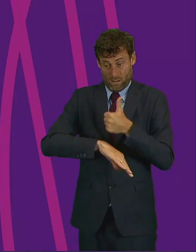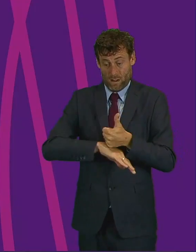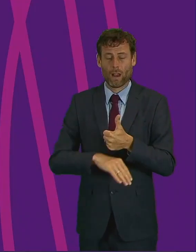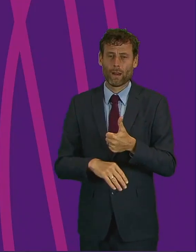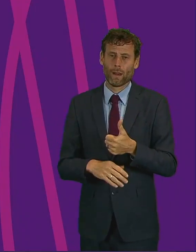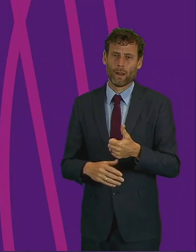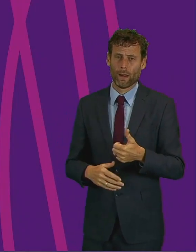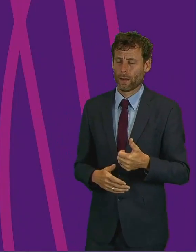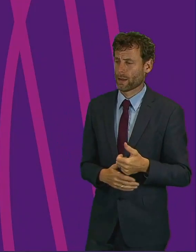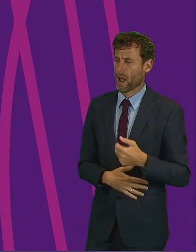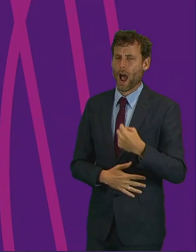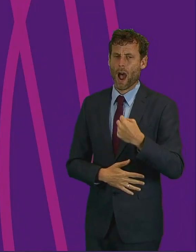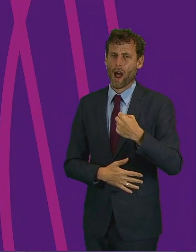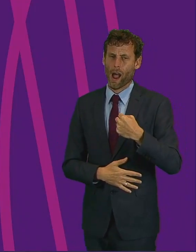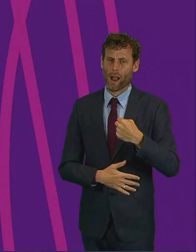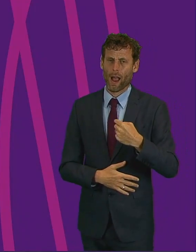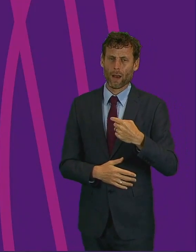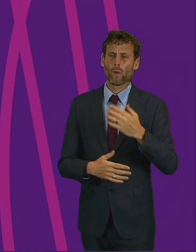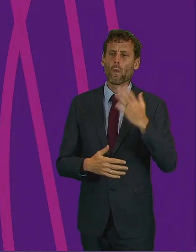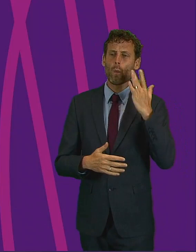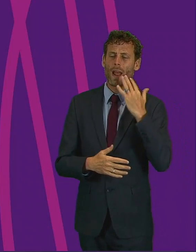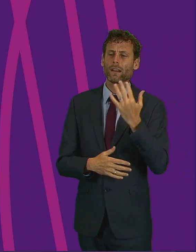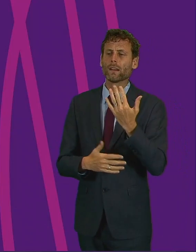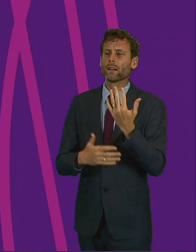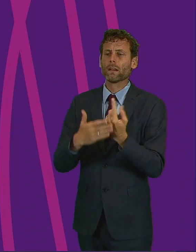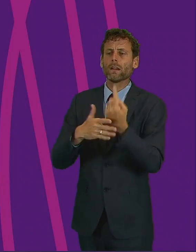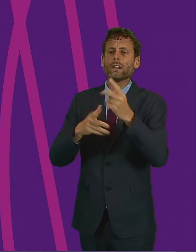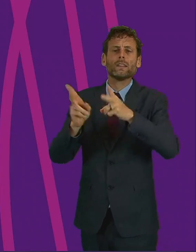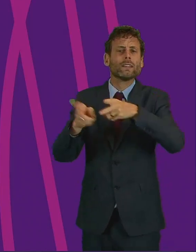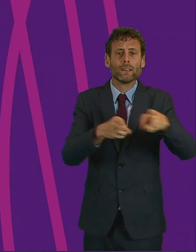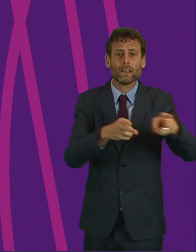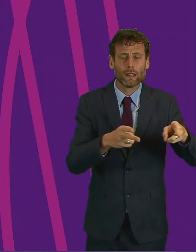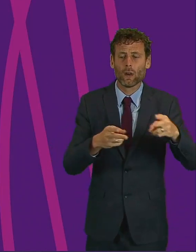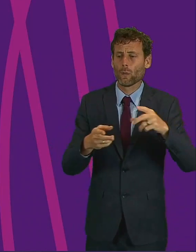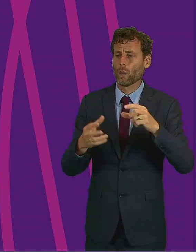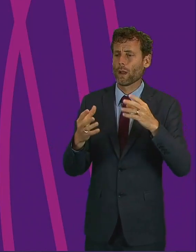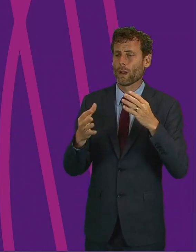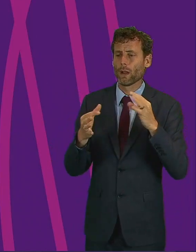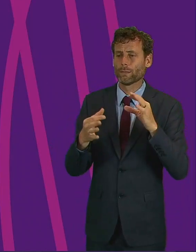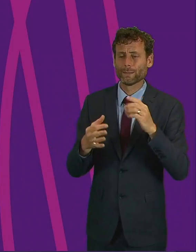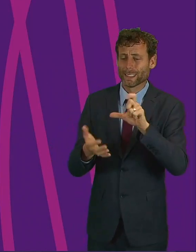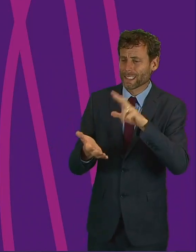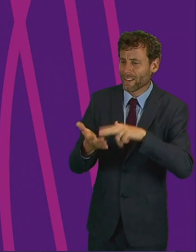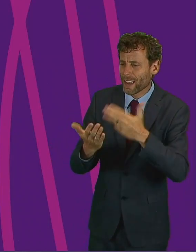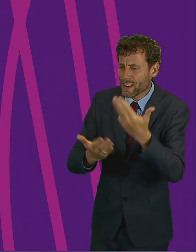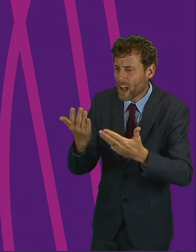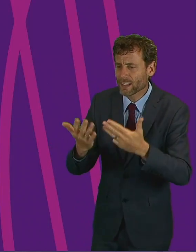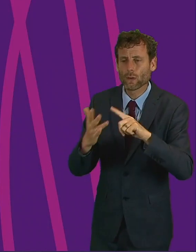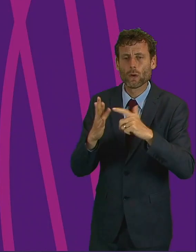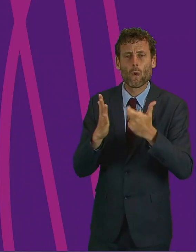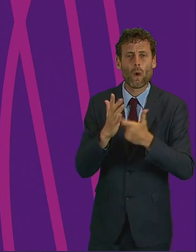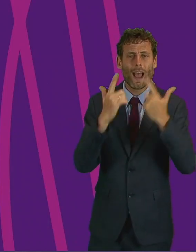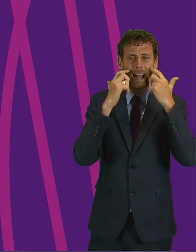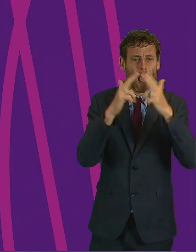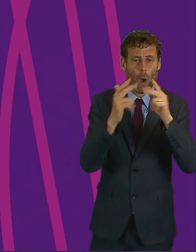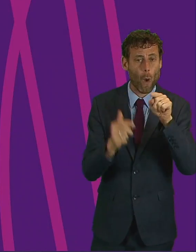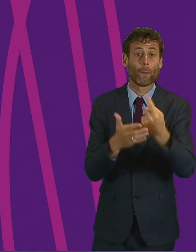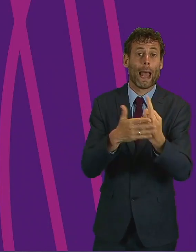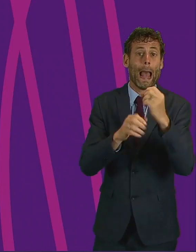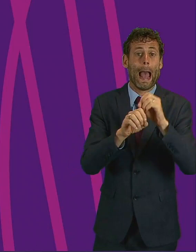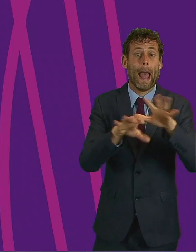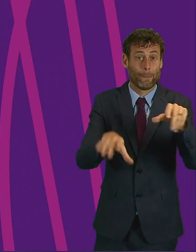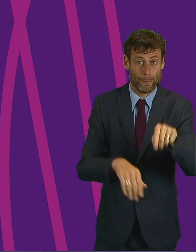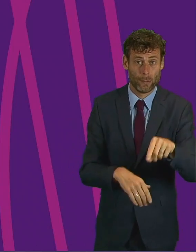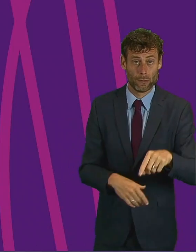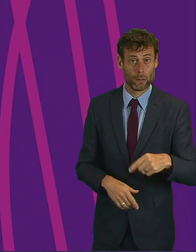will ever hear me minimise the tragedy of what has happened overall with coronavirus, or specifically in care homes, as we